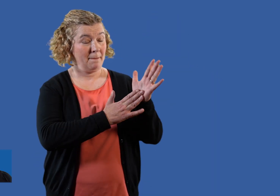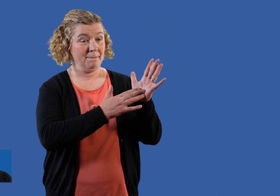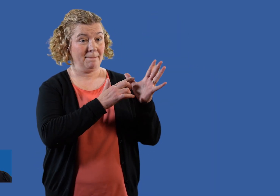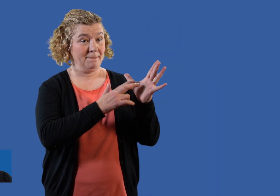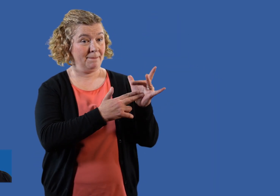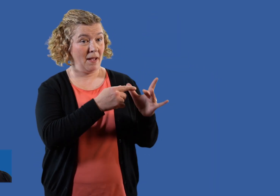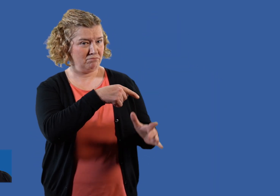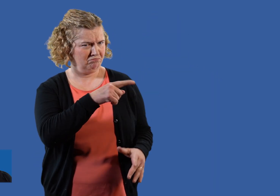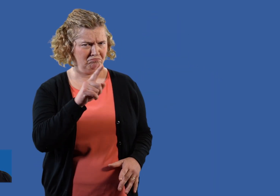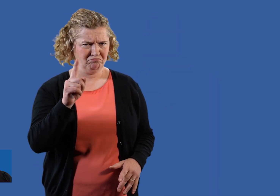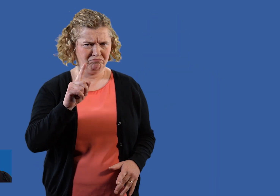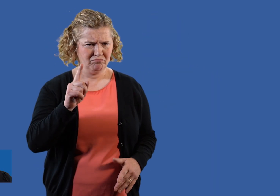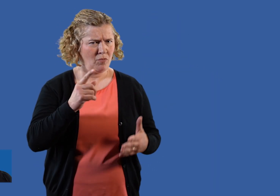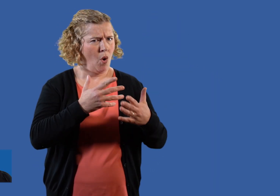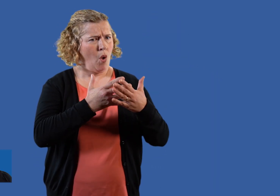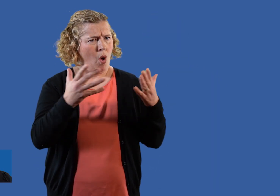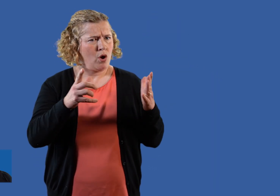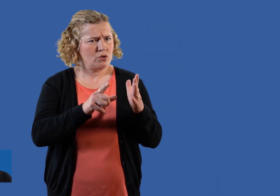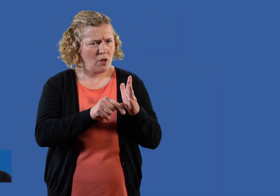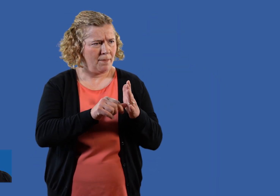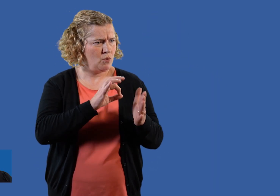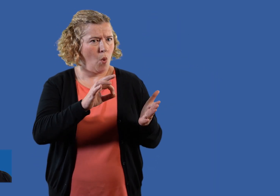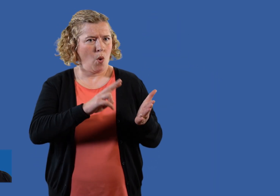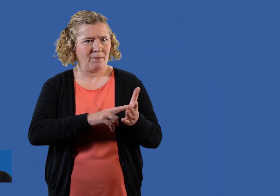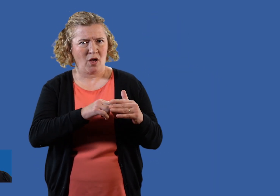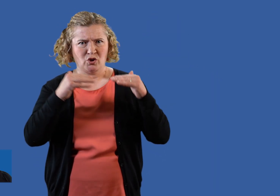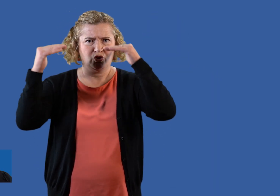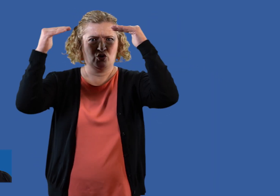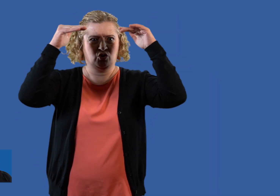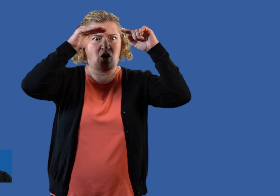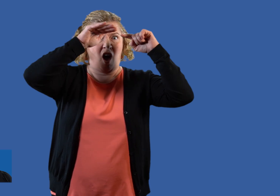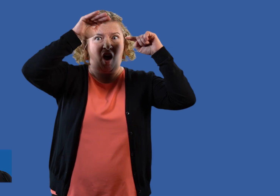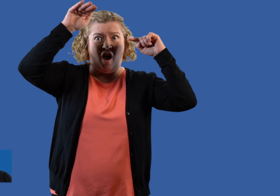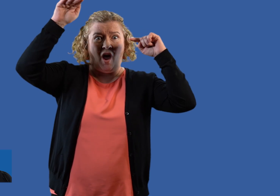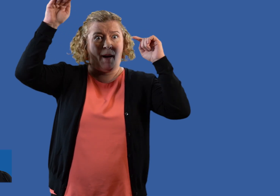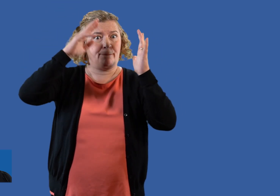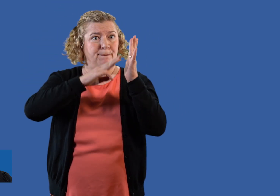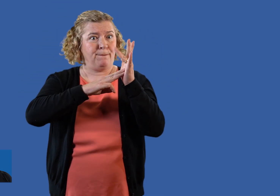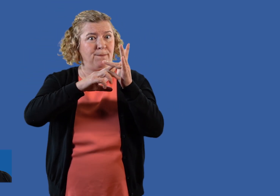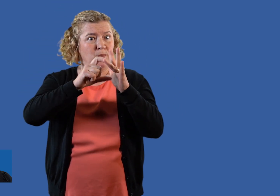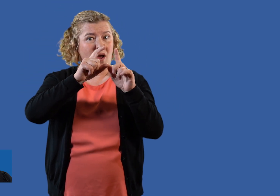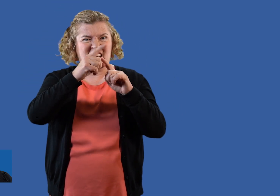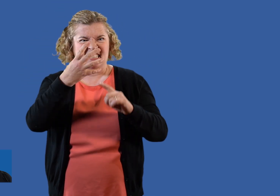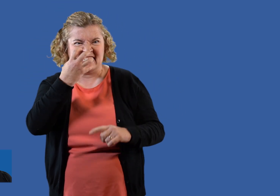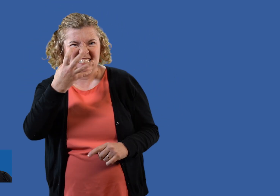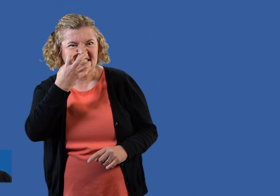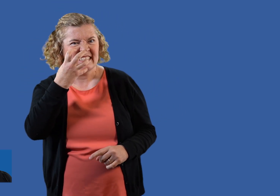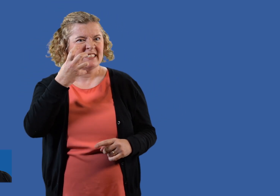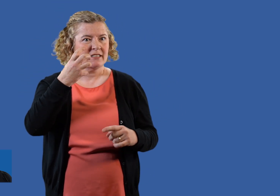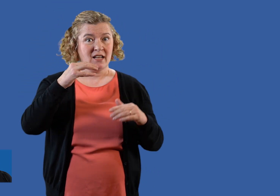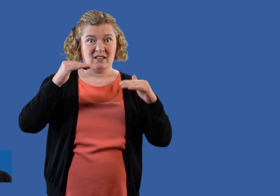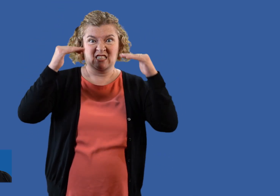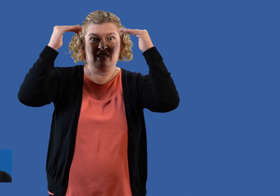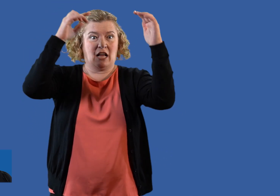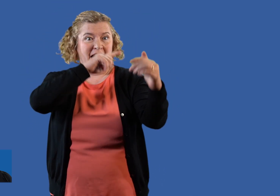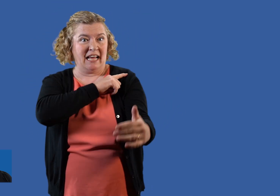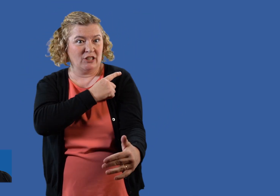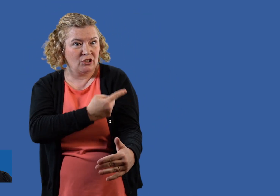Mania, or manic episode, is characterised by an extended period of abnormally elevated mood,